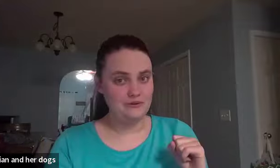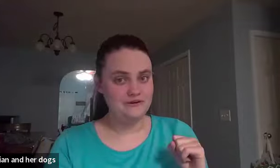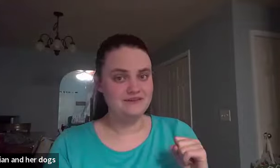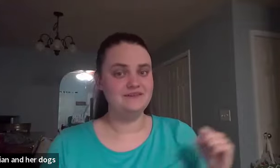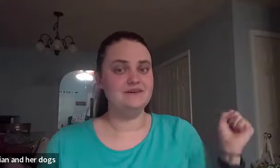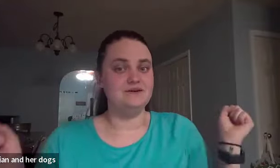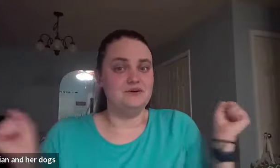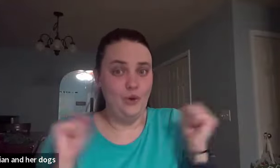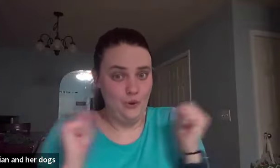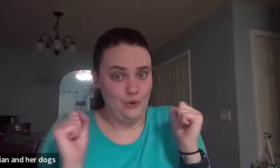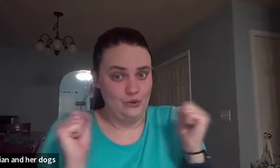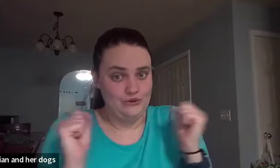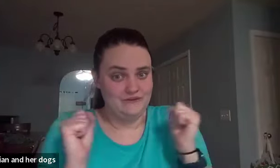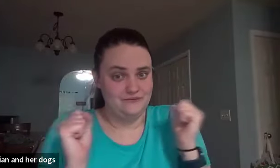Cold. Cold.